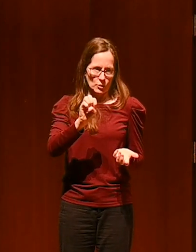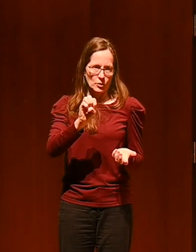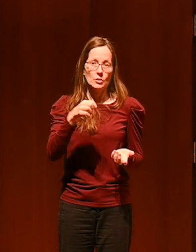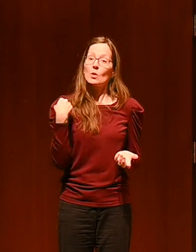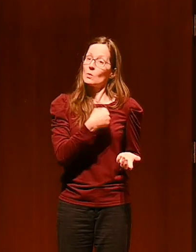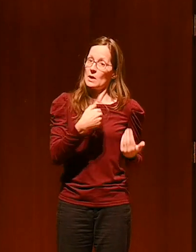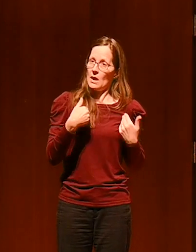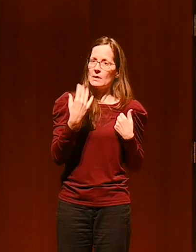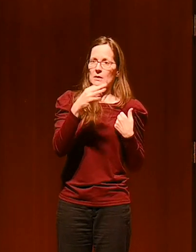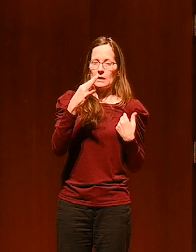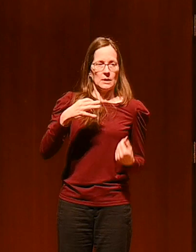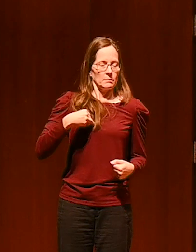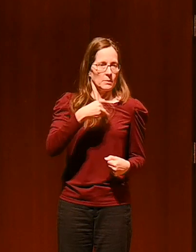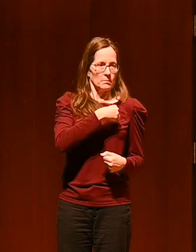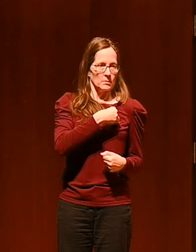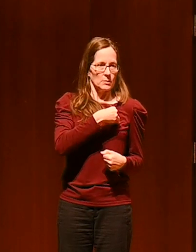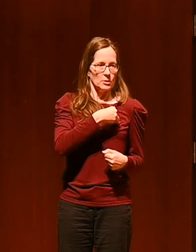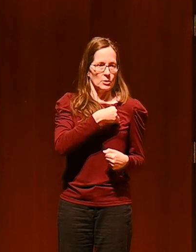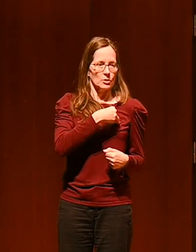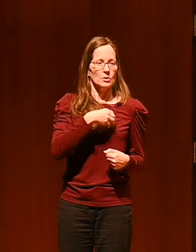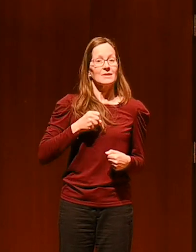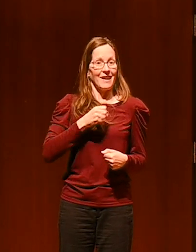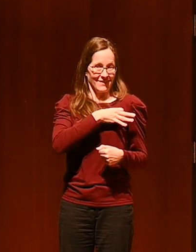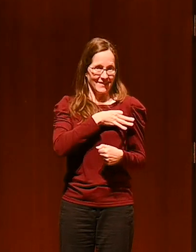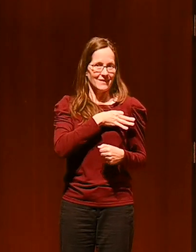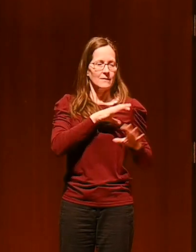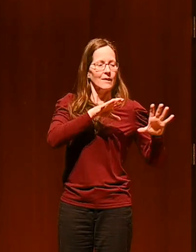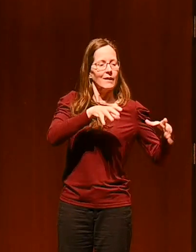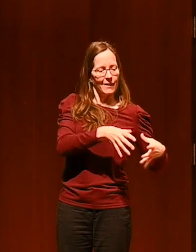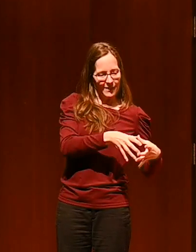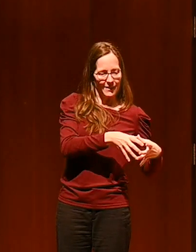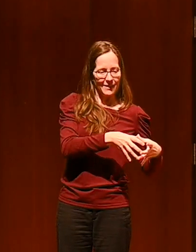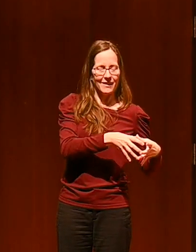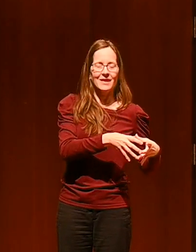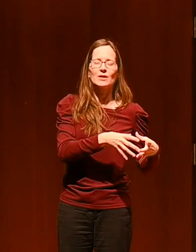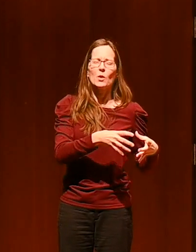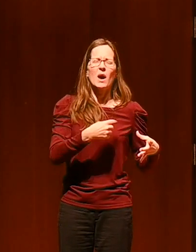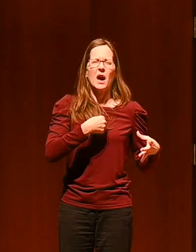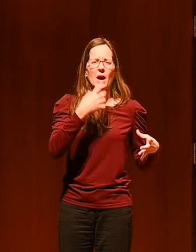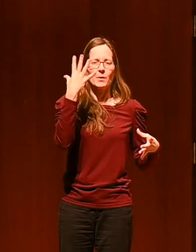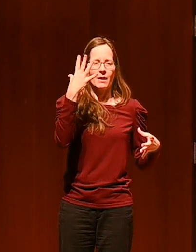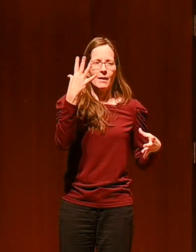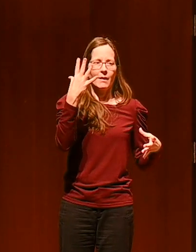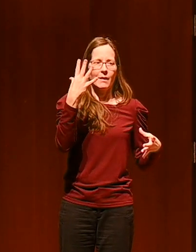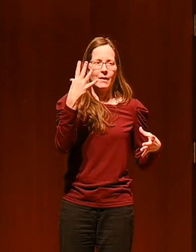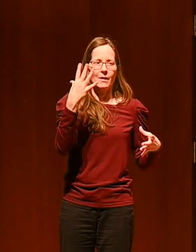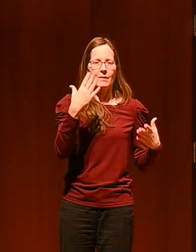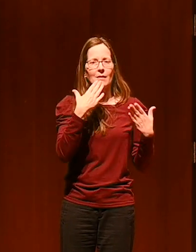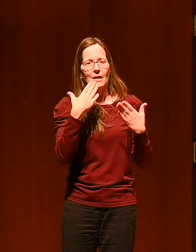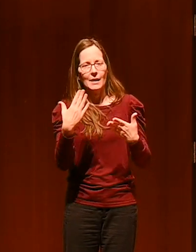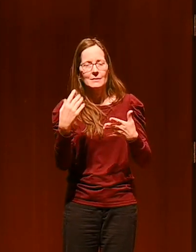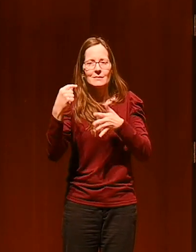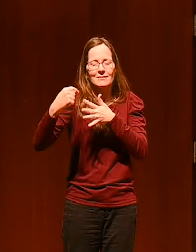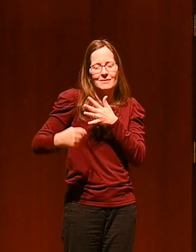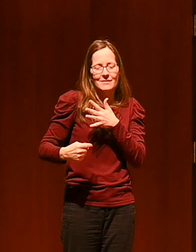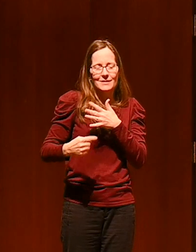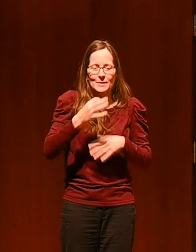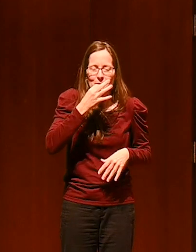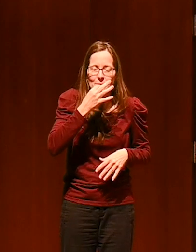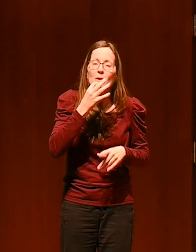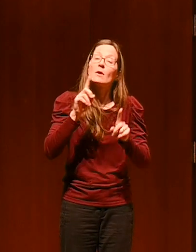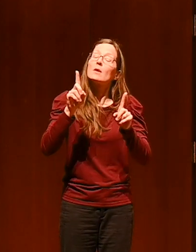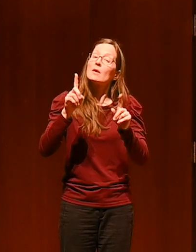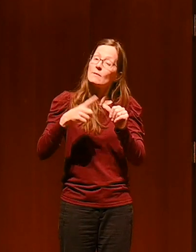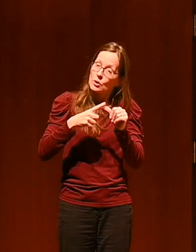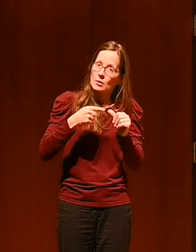staff. I also bring some thanks. I'll get to the thanks in a minute, but I wanted to start with saying a little bit more about the state of the arts